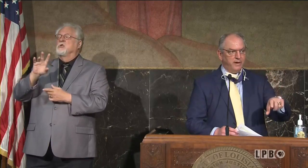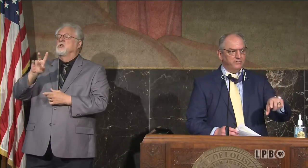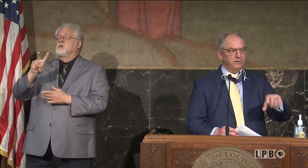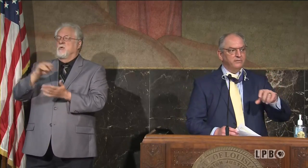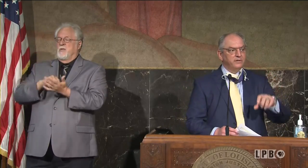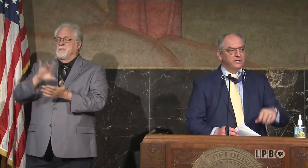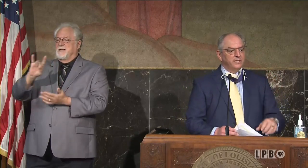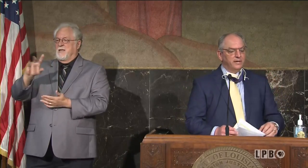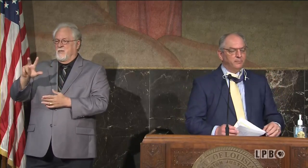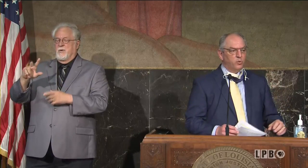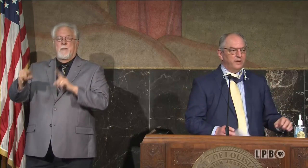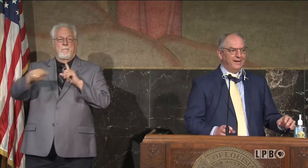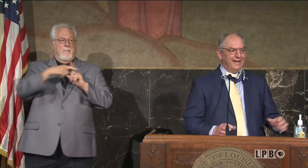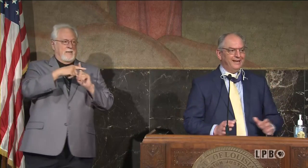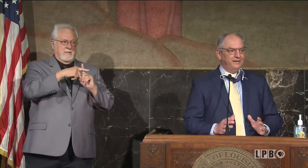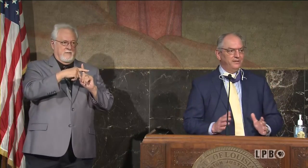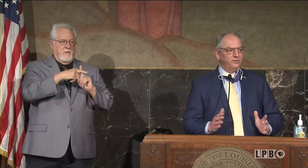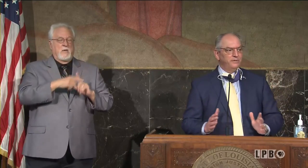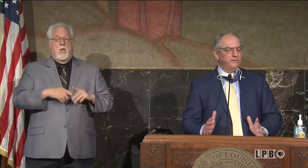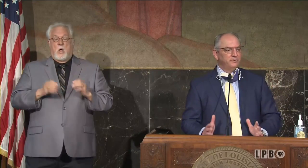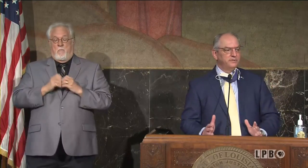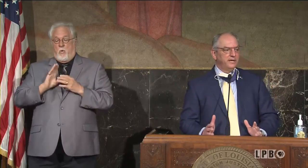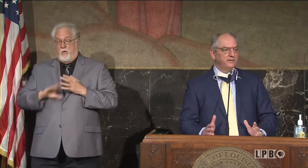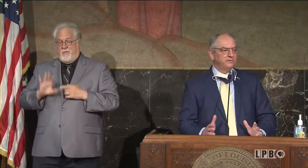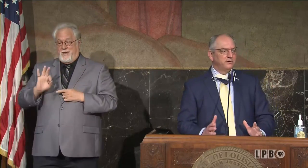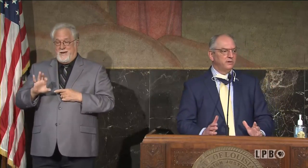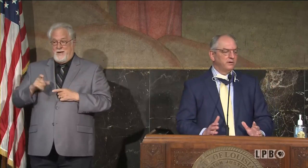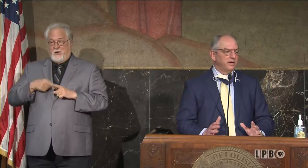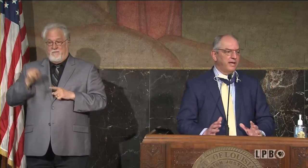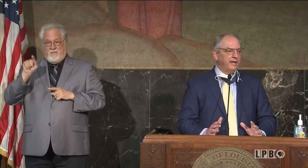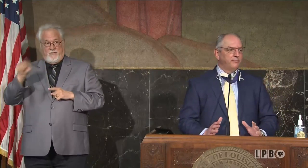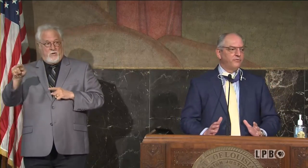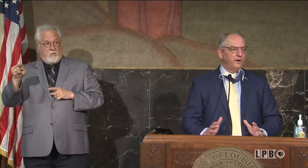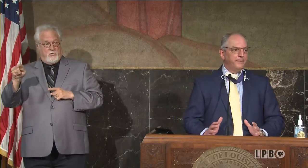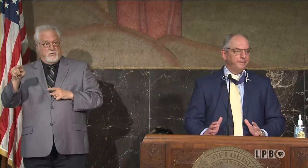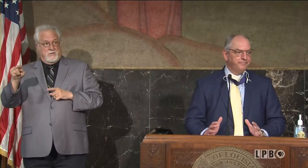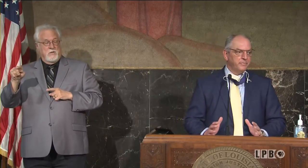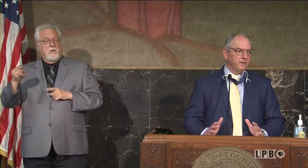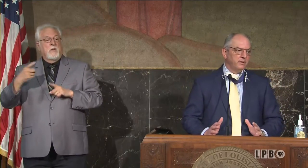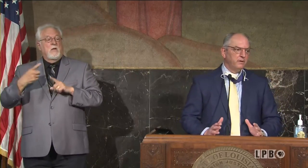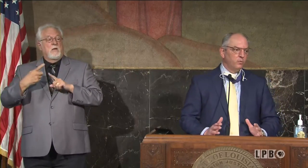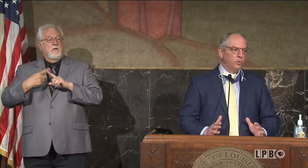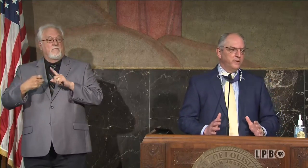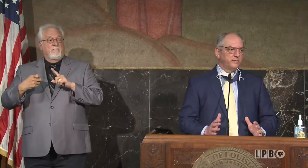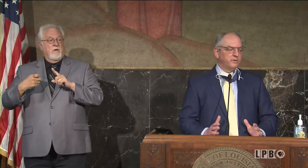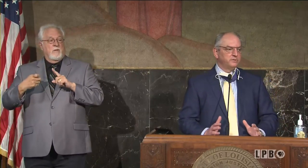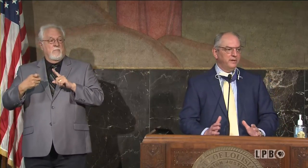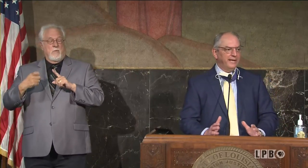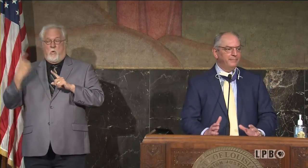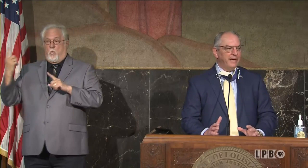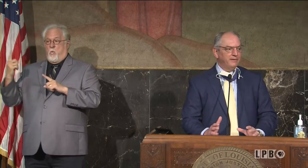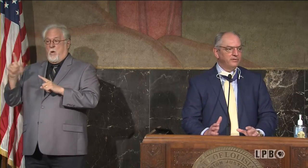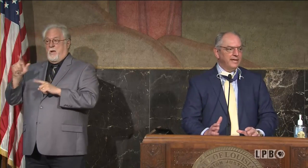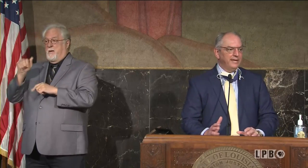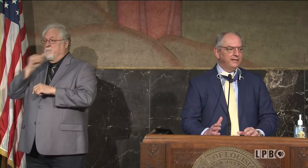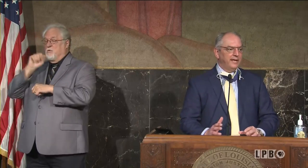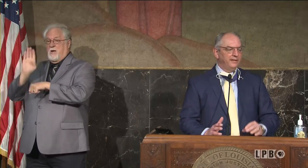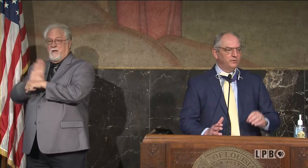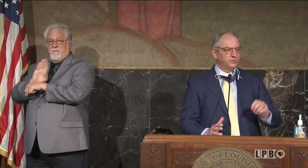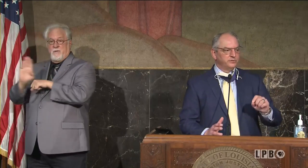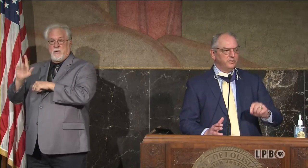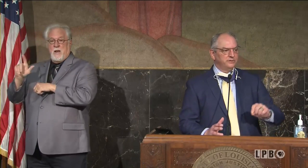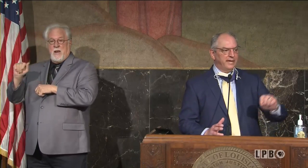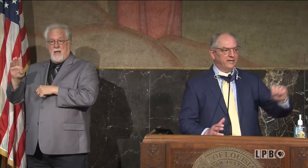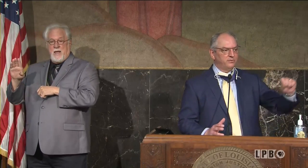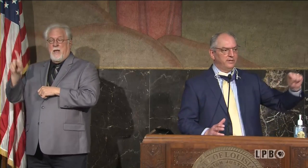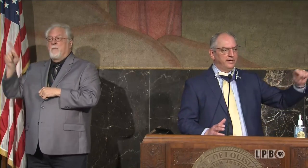tests were positive. More than 900 of those tests came from one commercial lab out of state, and